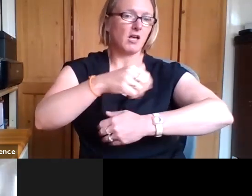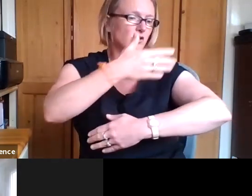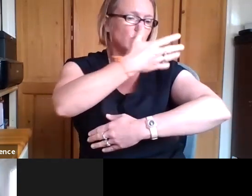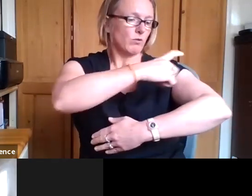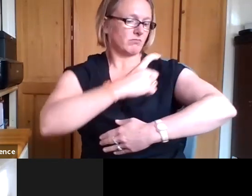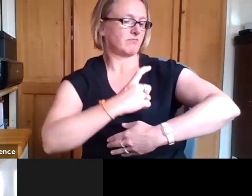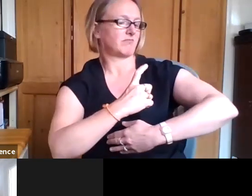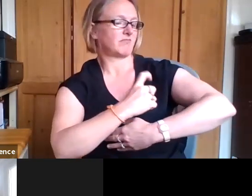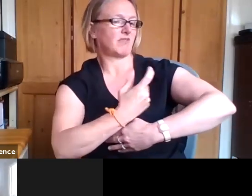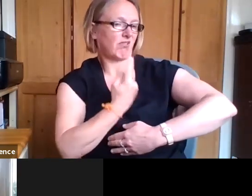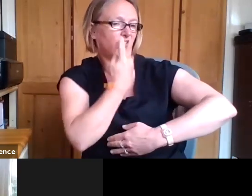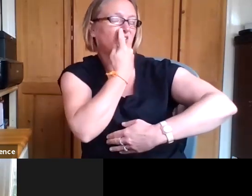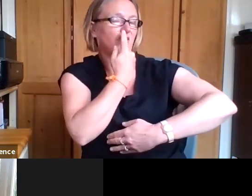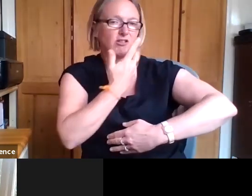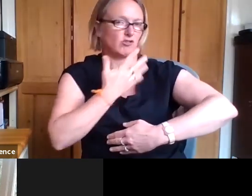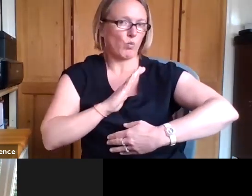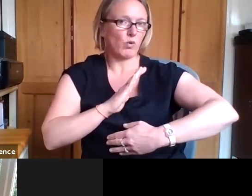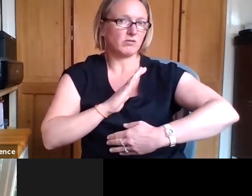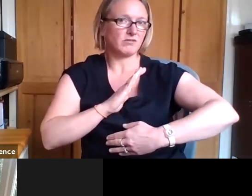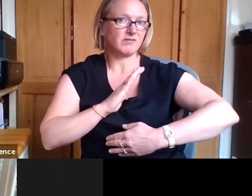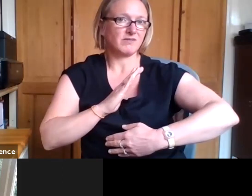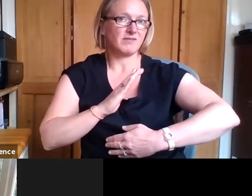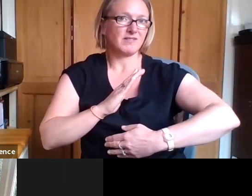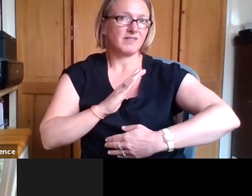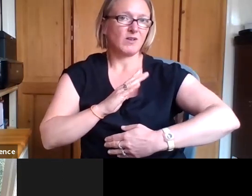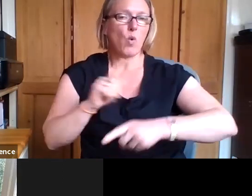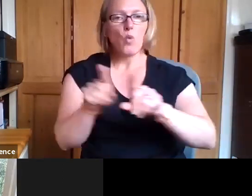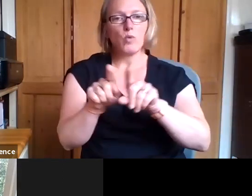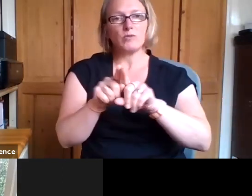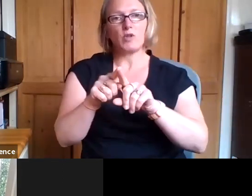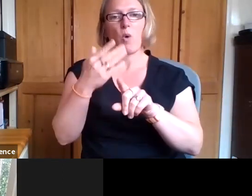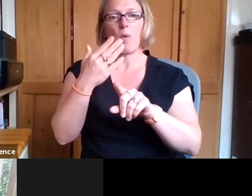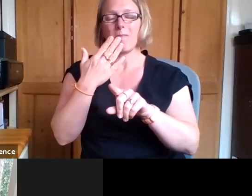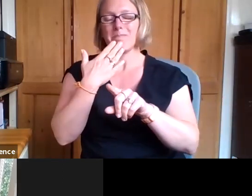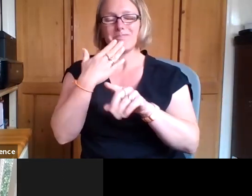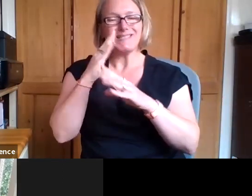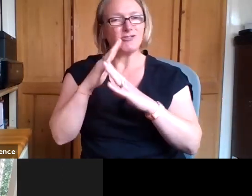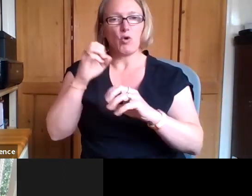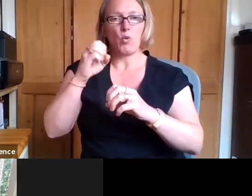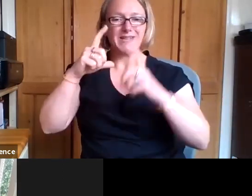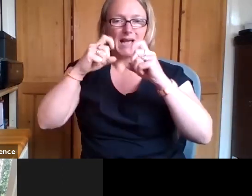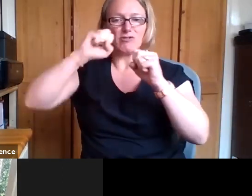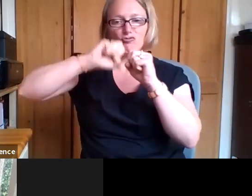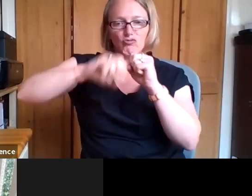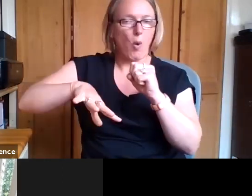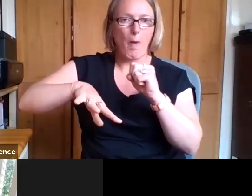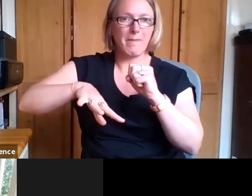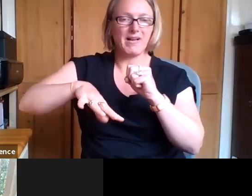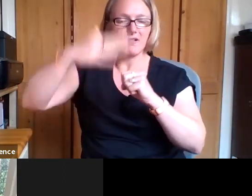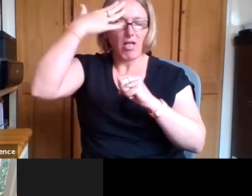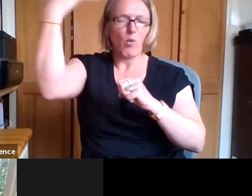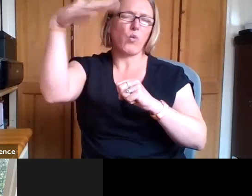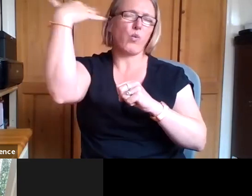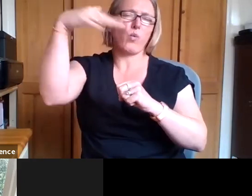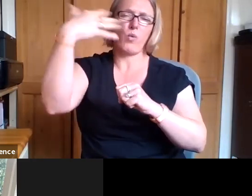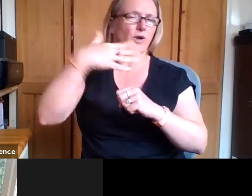baby's nostril. Do not drop the camera on your baby's head. Can we just make that very clear? Do not drop the camera.